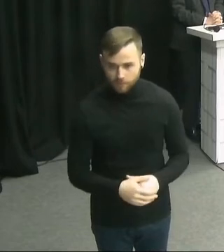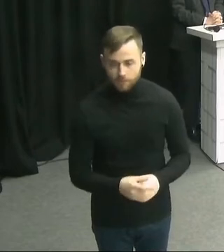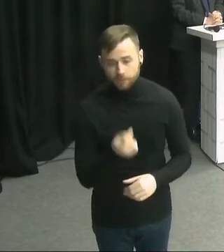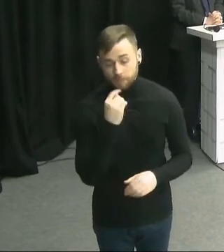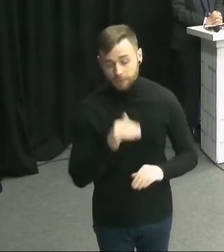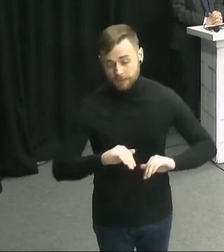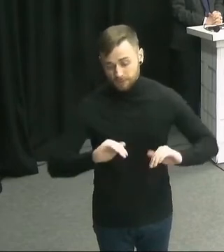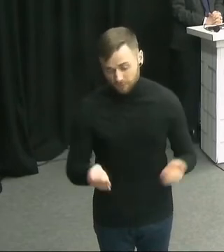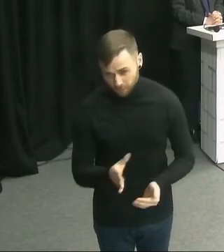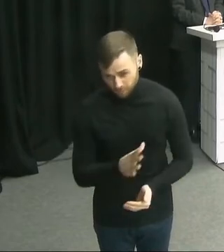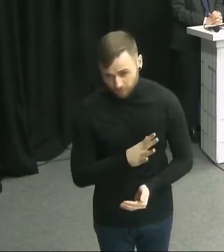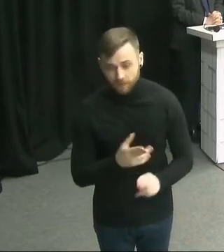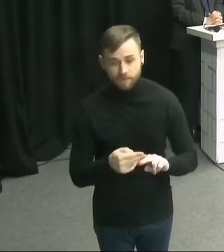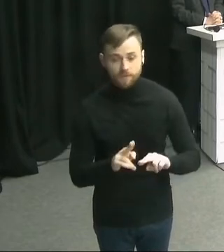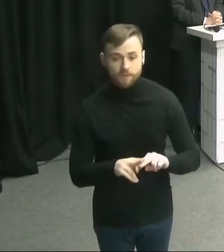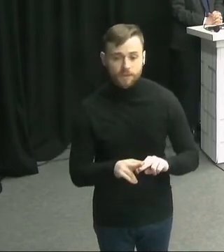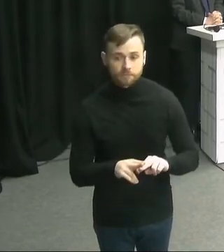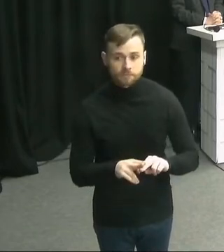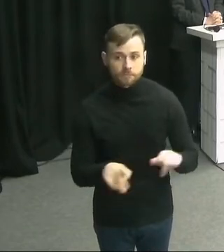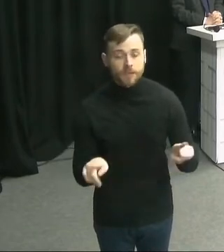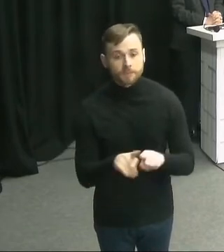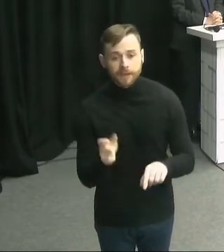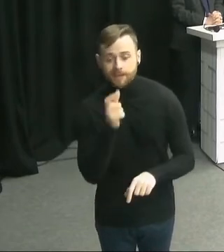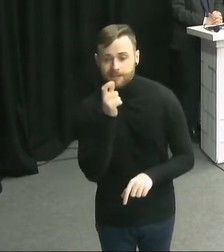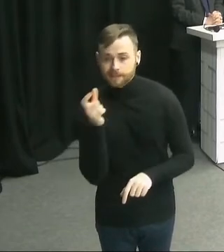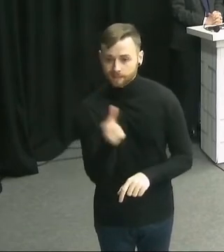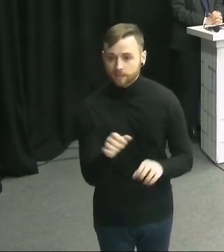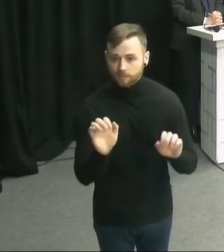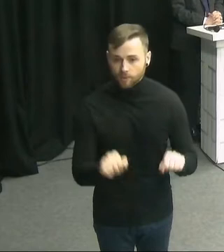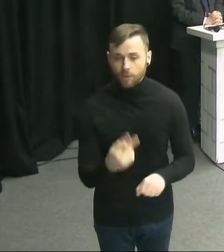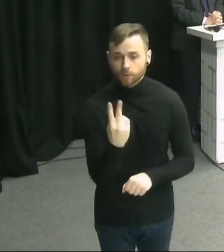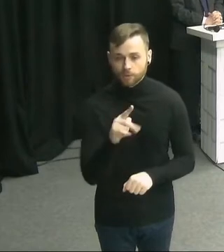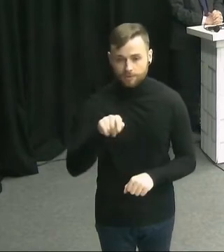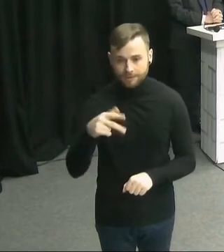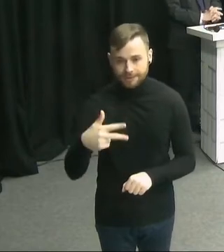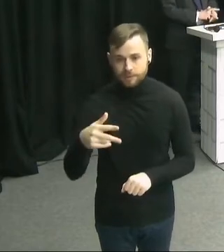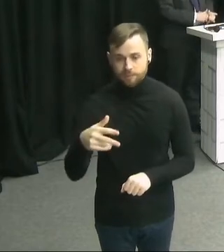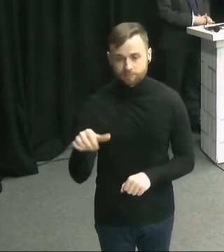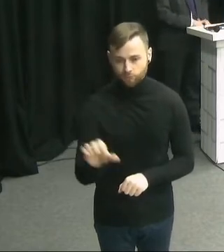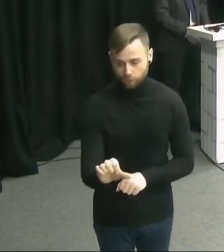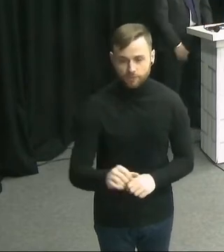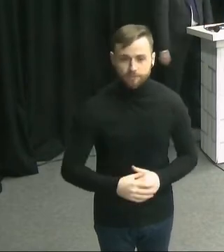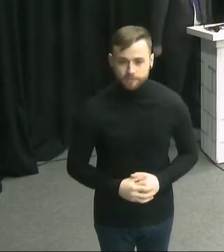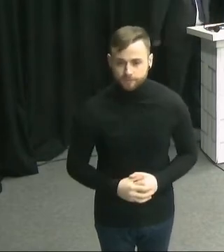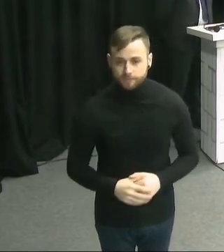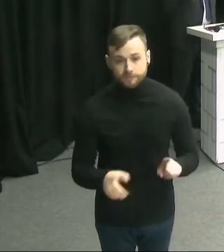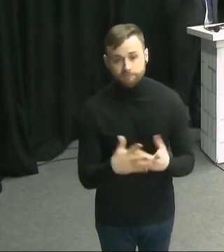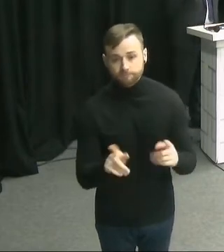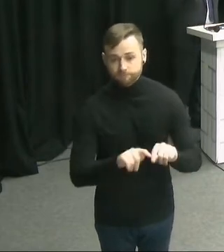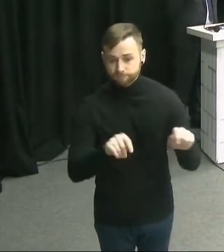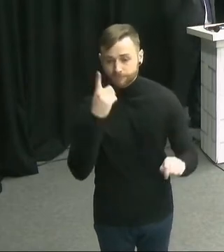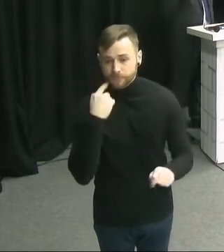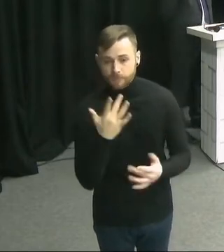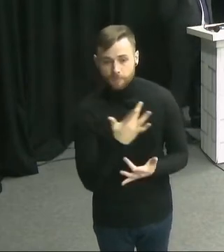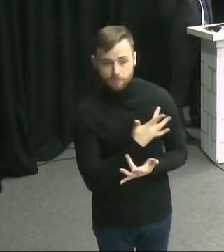The candidates have received those questions and have been able to prepare. The candidates will have 2.5 minutes to reply